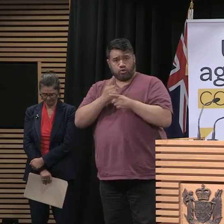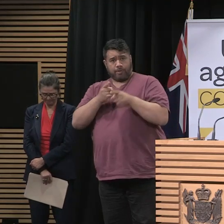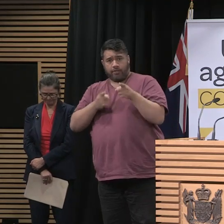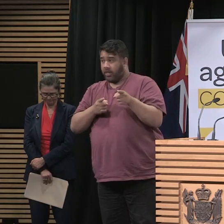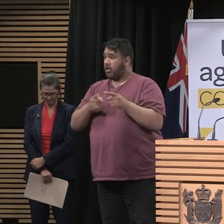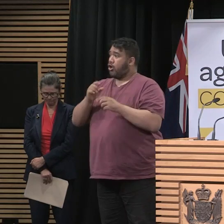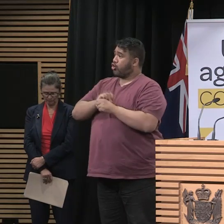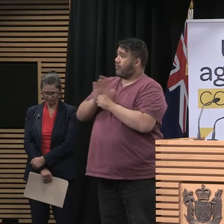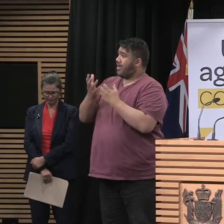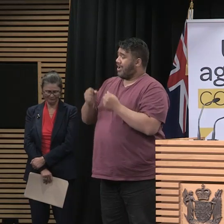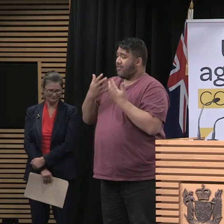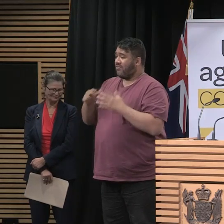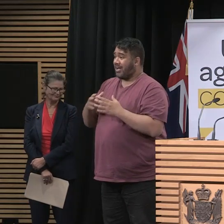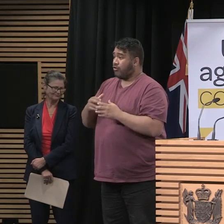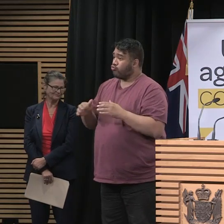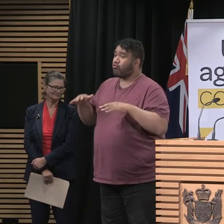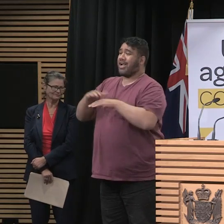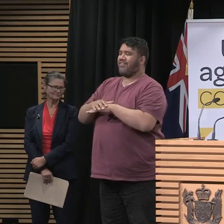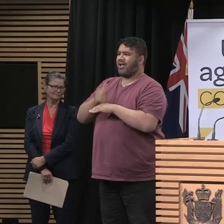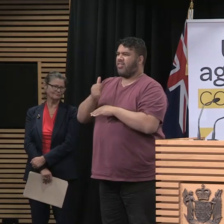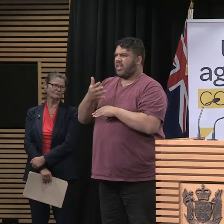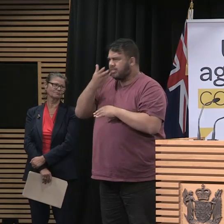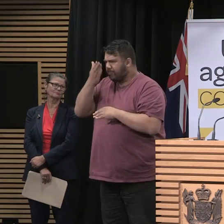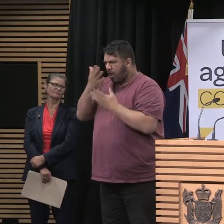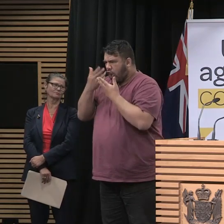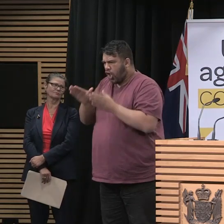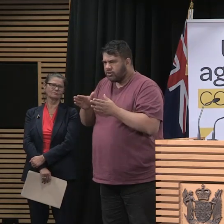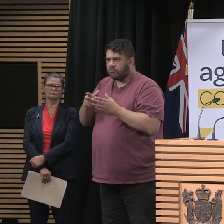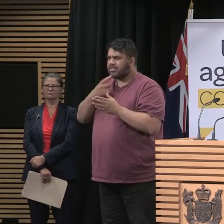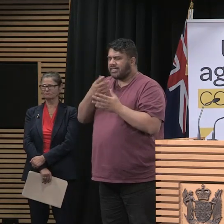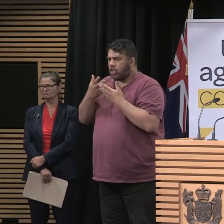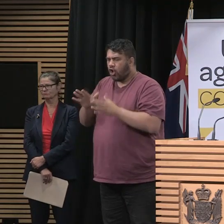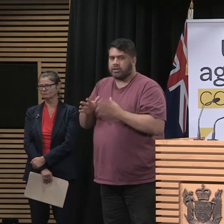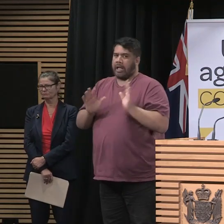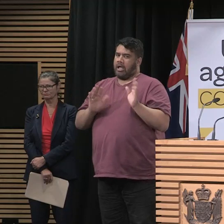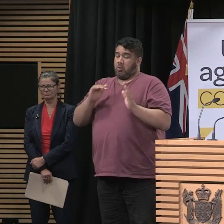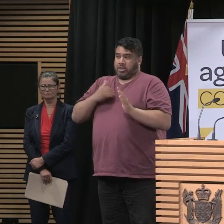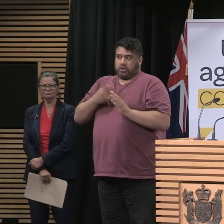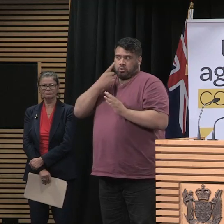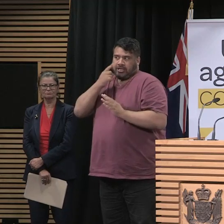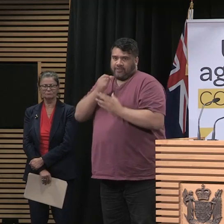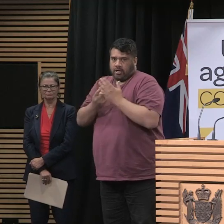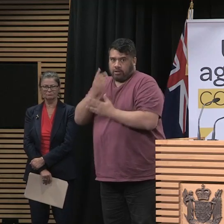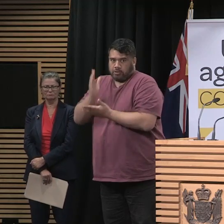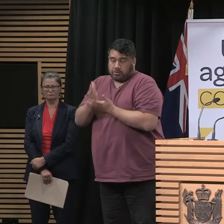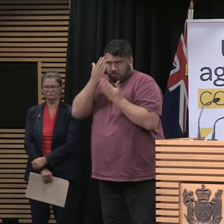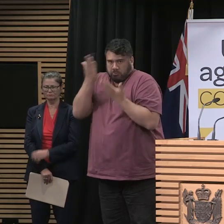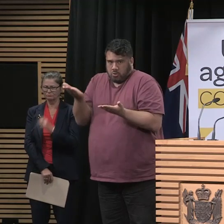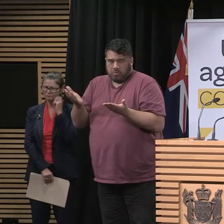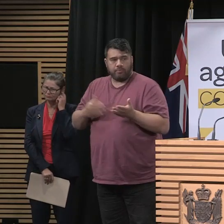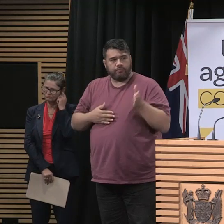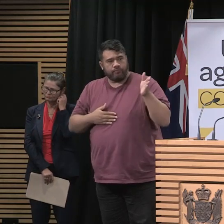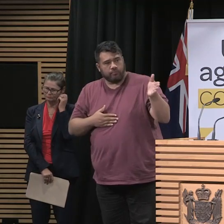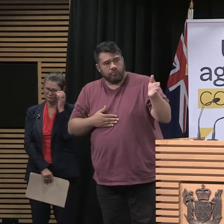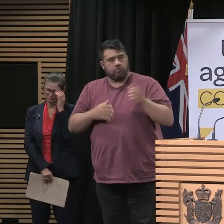people seem to be reporting having a loss of smell and taste. Yes. How long average is the testing process taking,